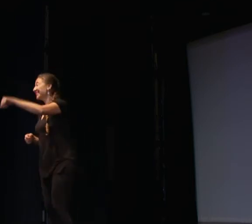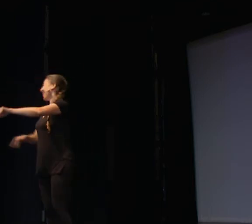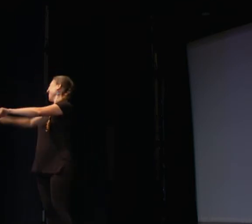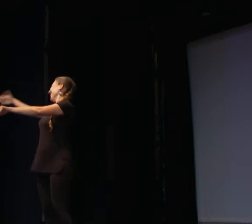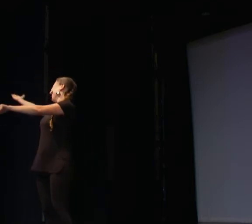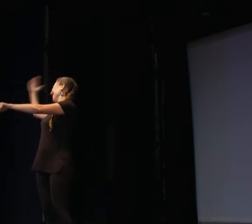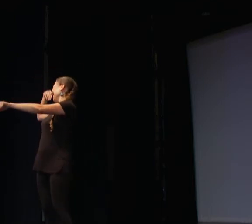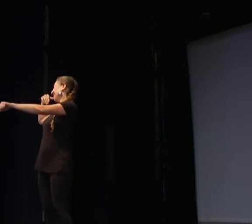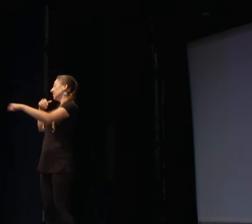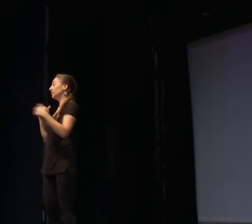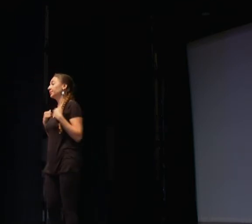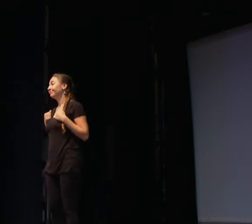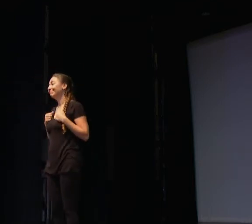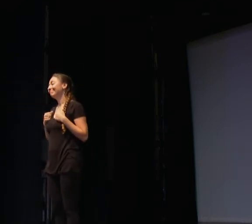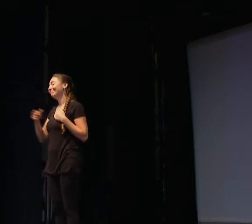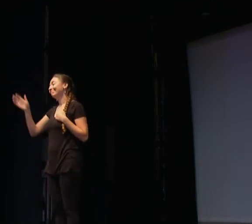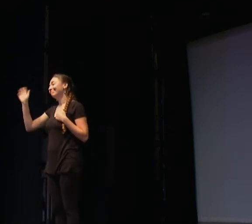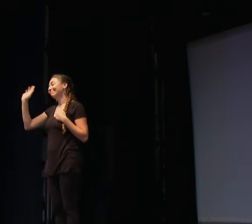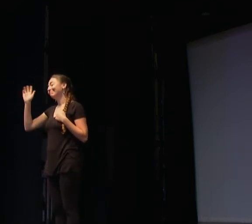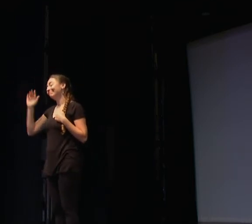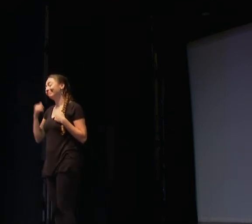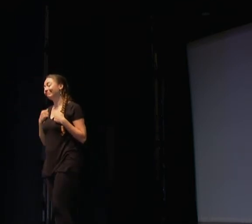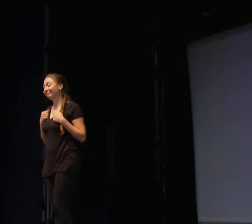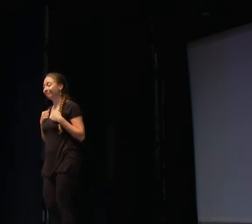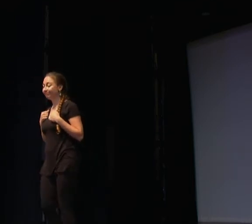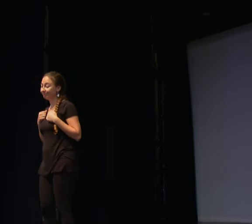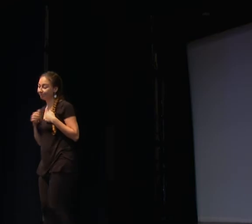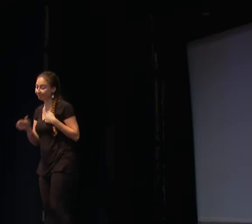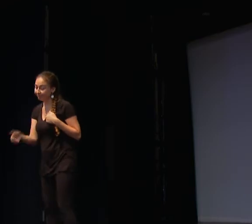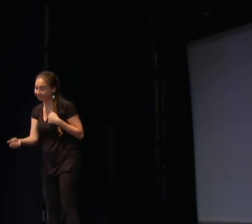School's out. Dad gets here. "Hi, Dad."